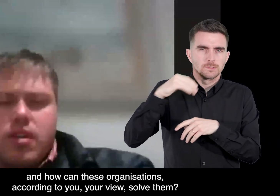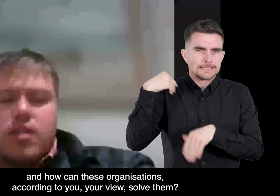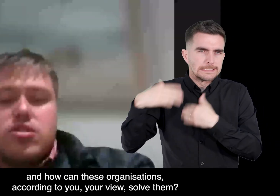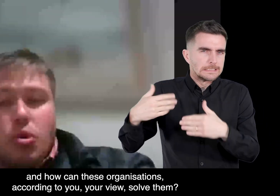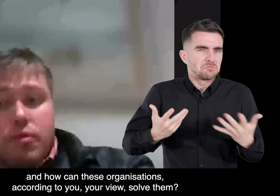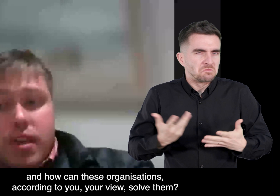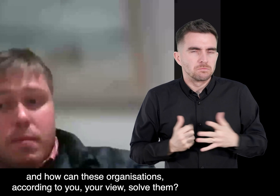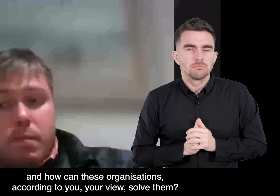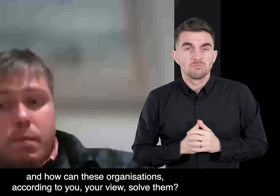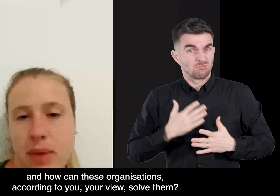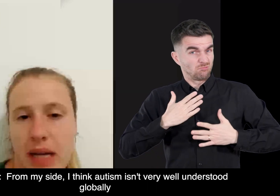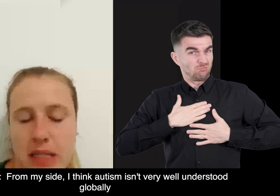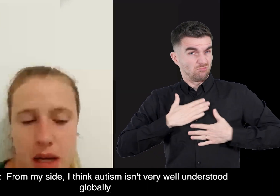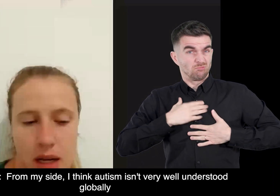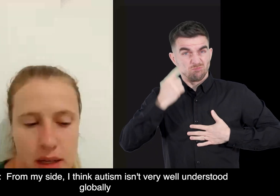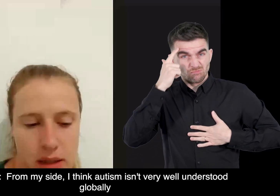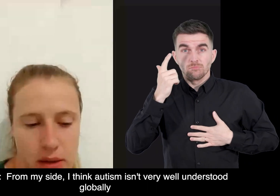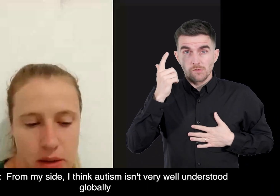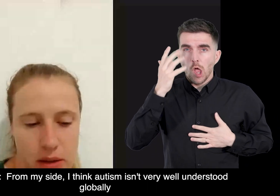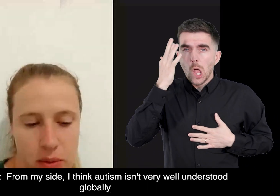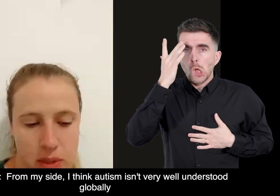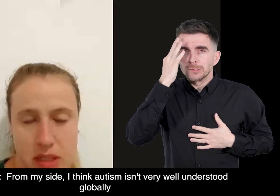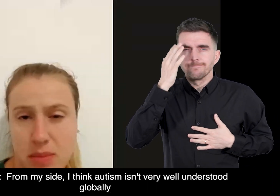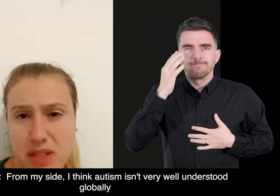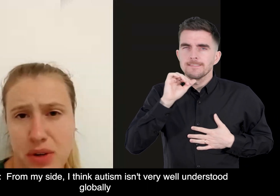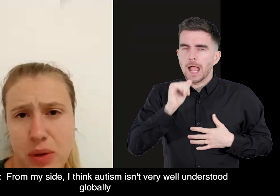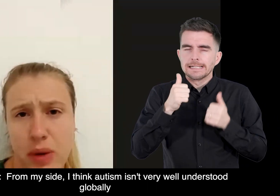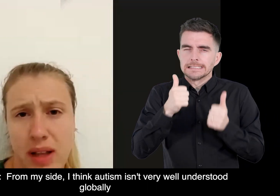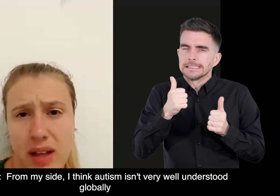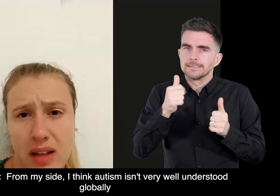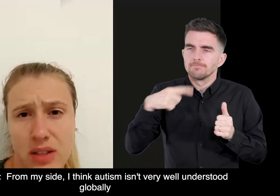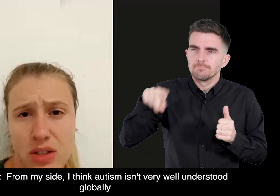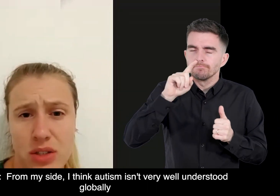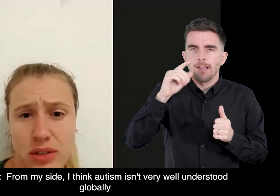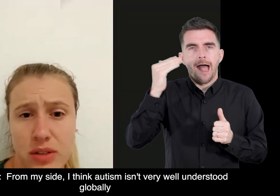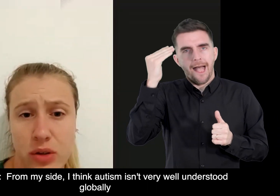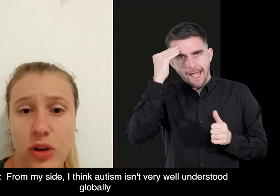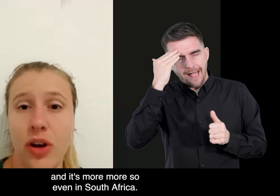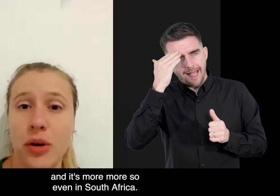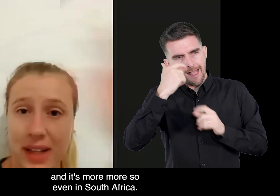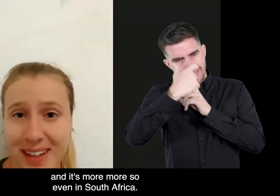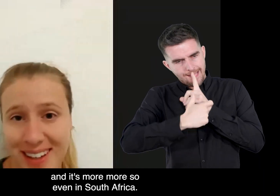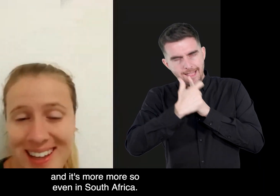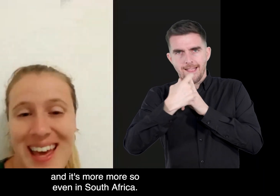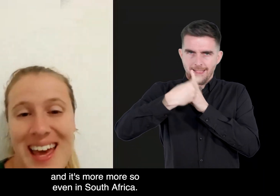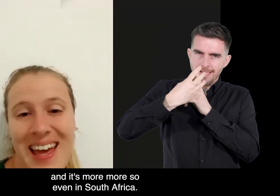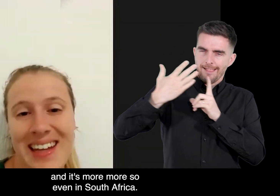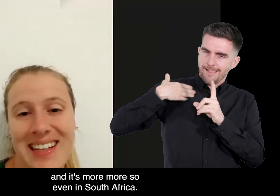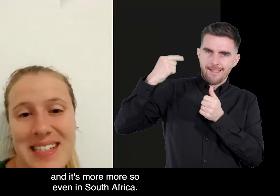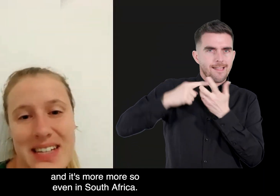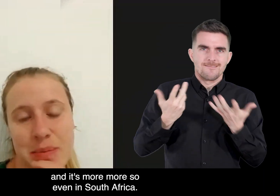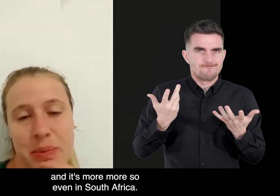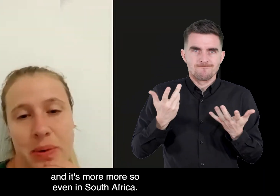view, solve them? On my side, I think autism isn't very well understood globally,